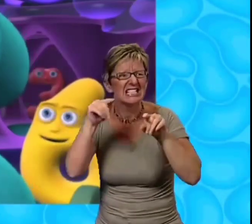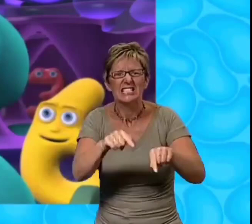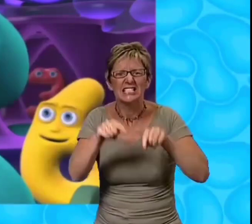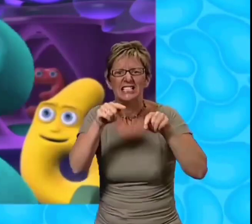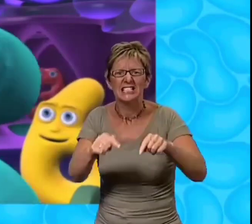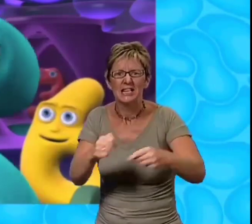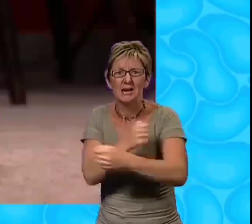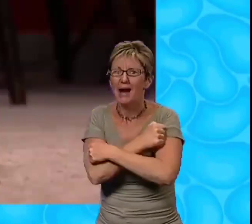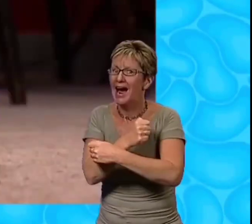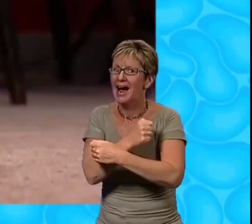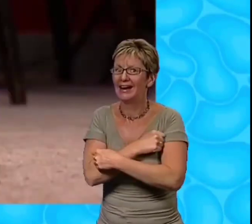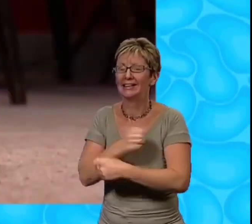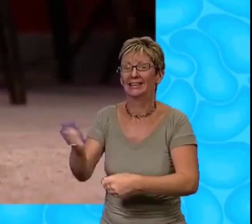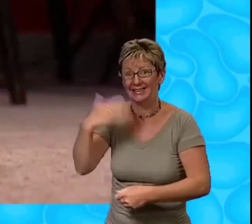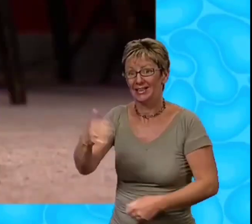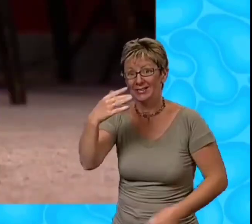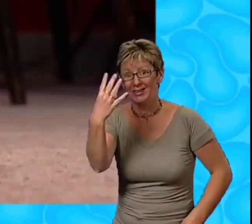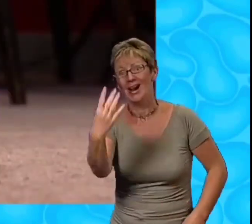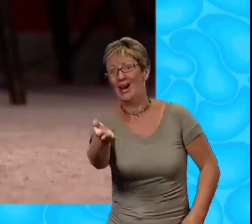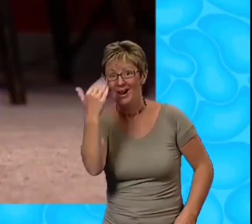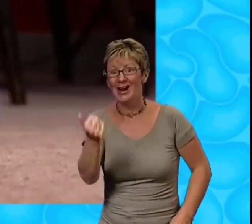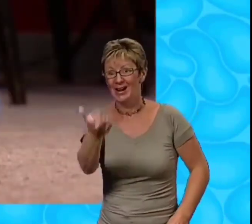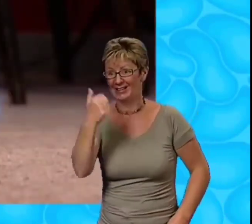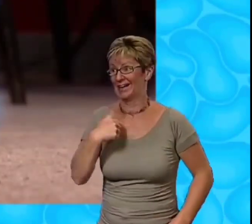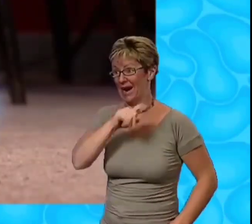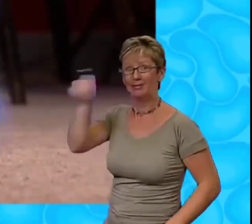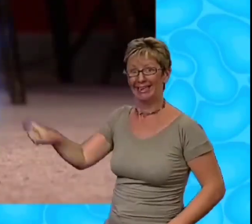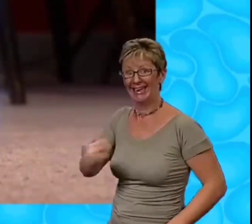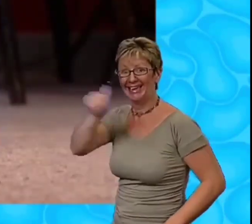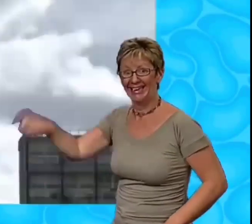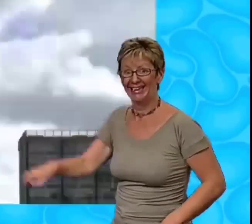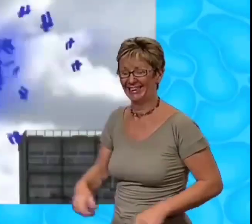Come back now, Four. On my way.